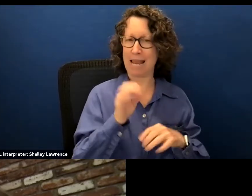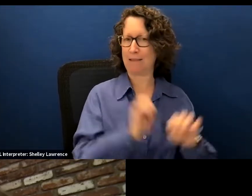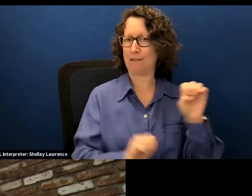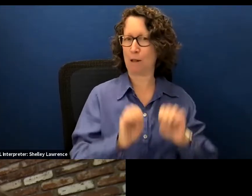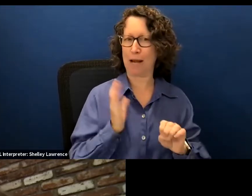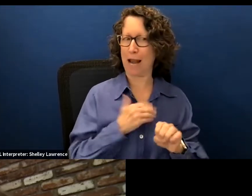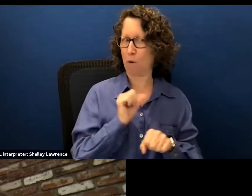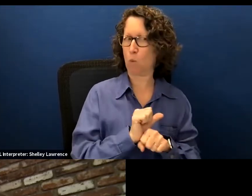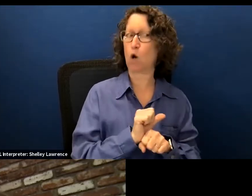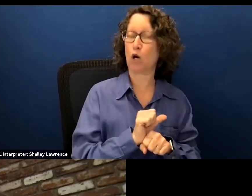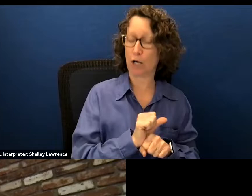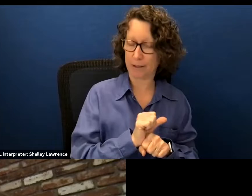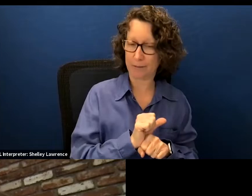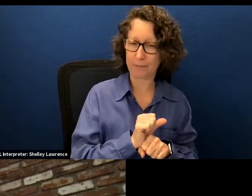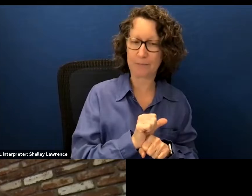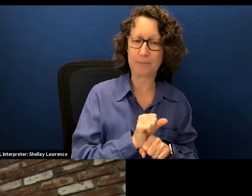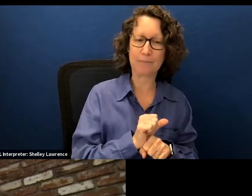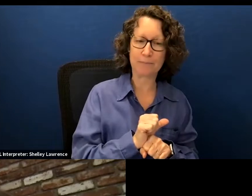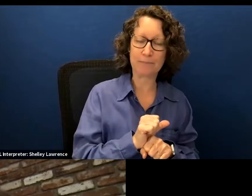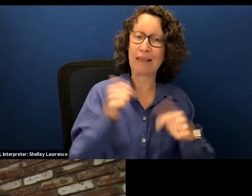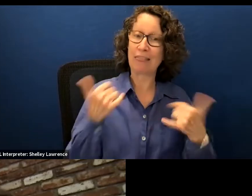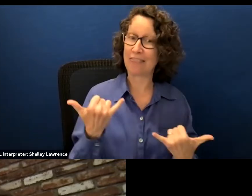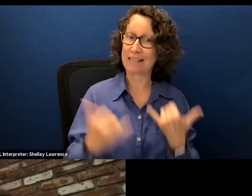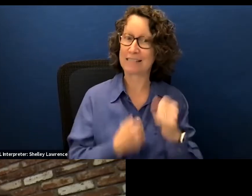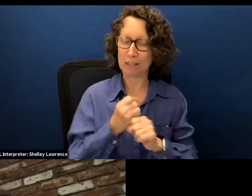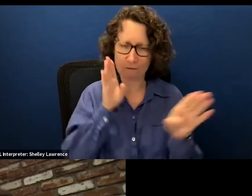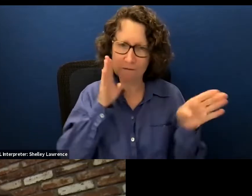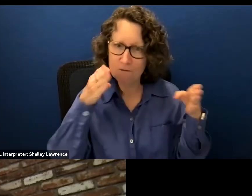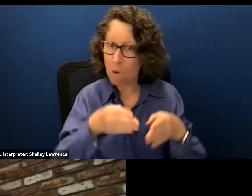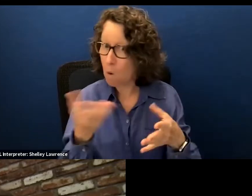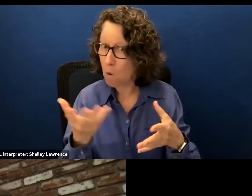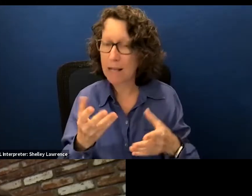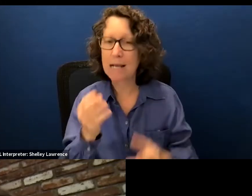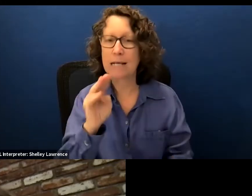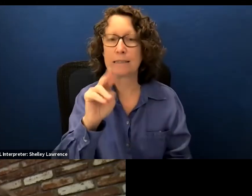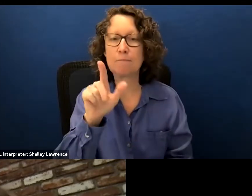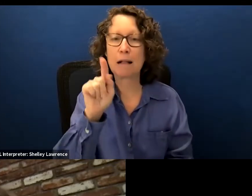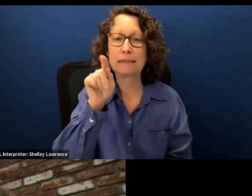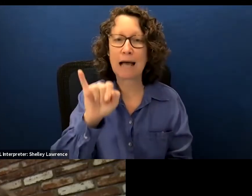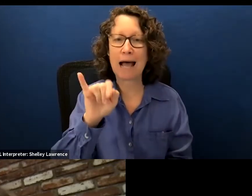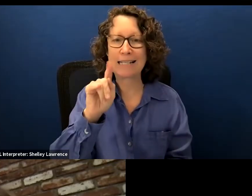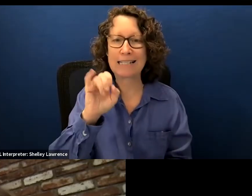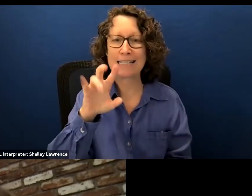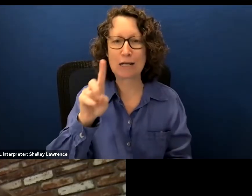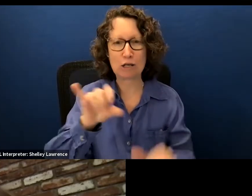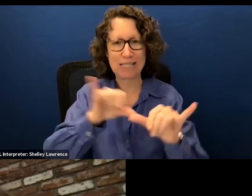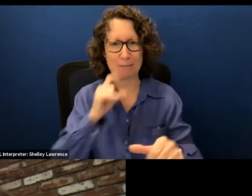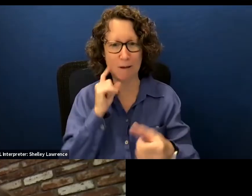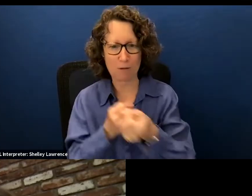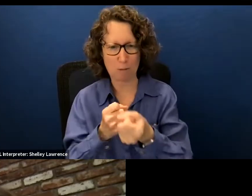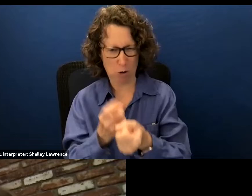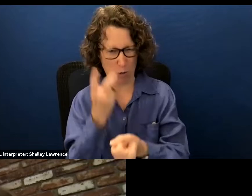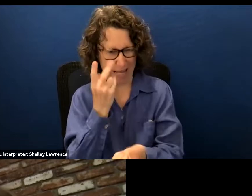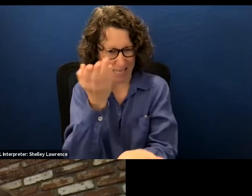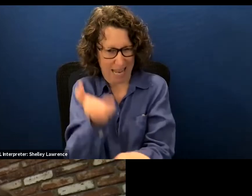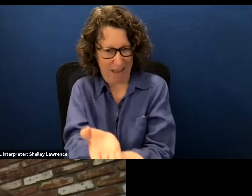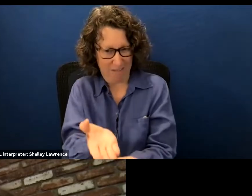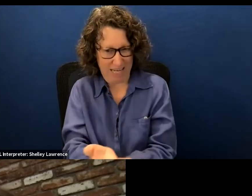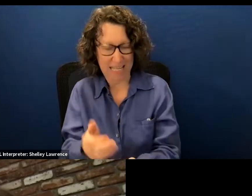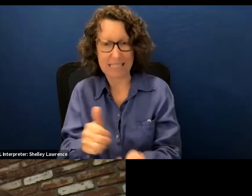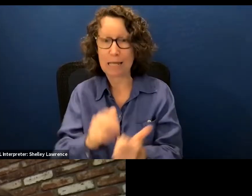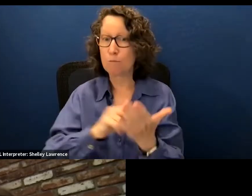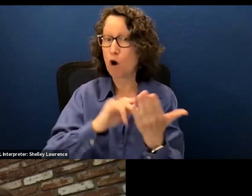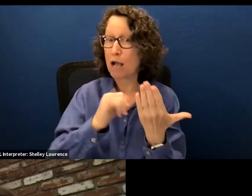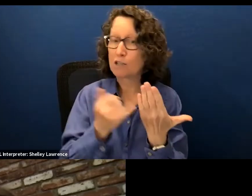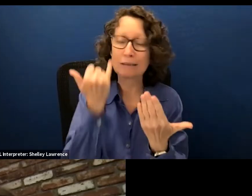evaluate our work. This year, we're really focusing on multi-tiered systems of support. You can see that evidence in